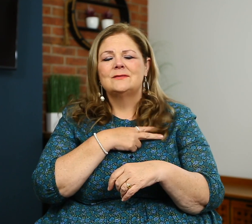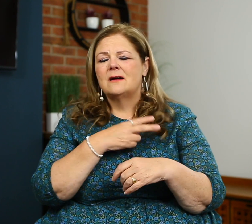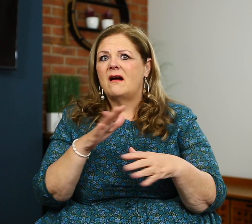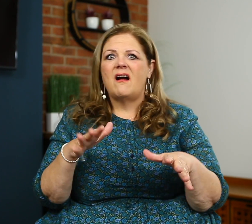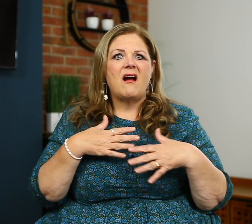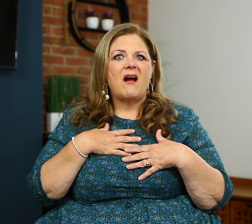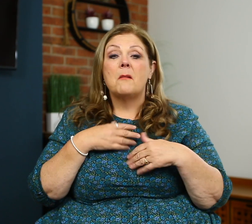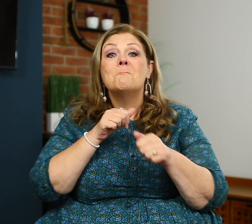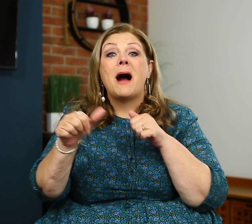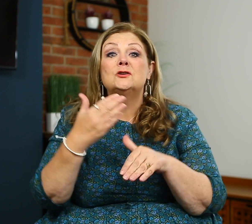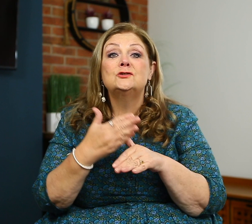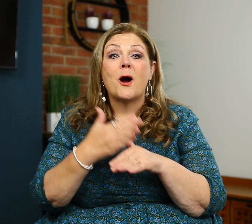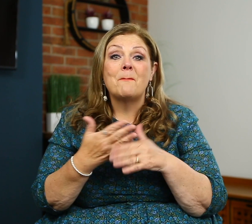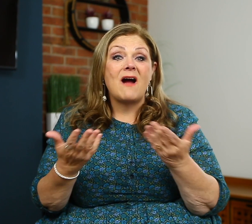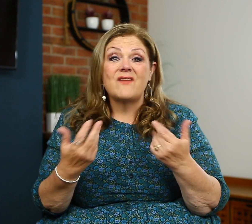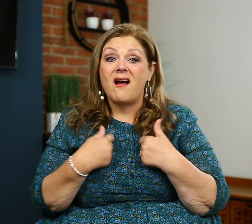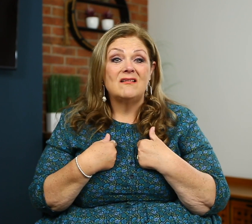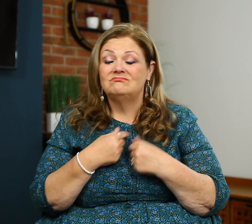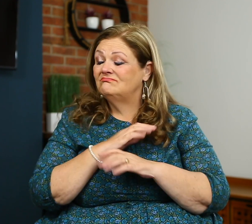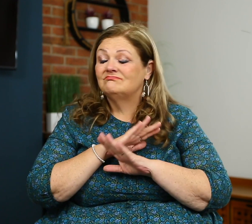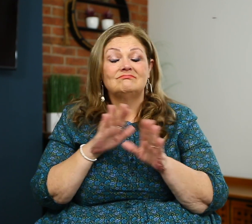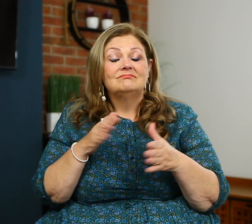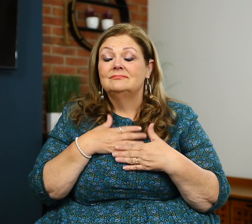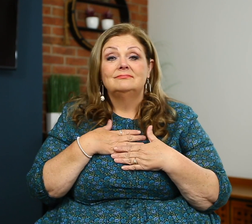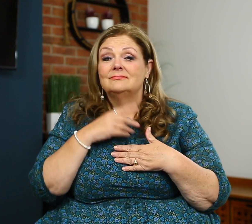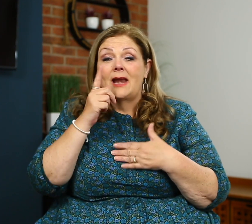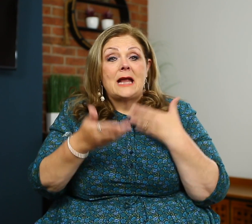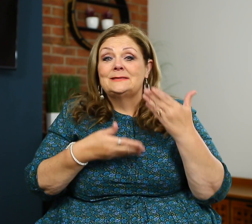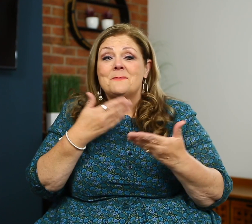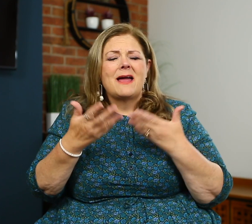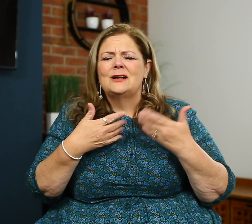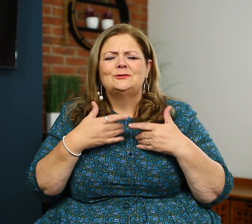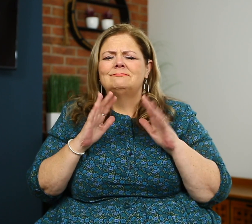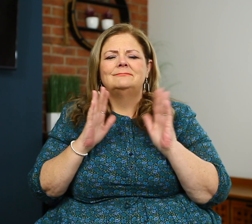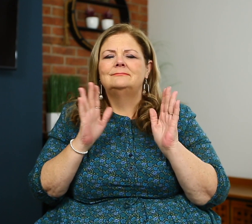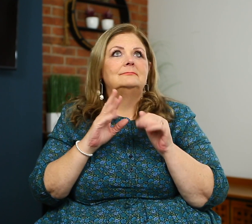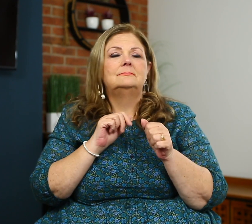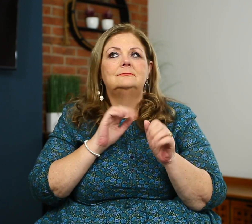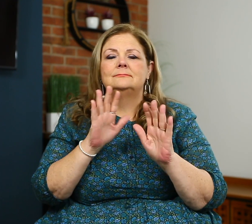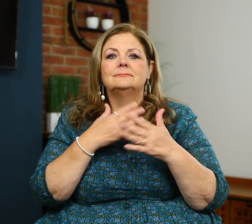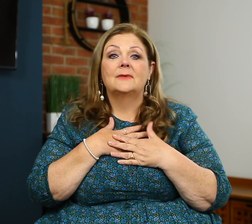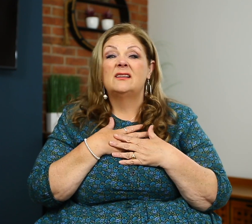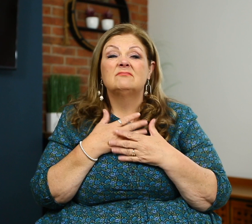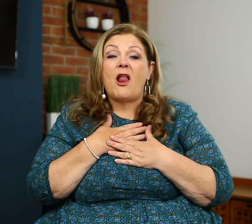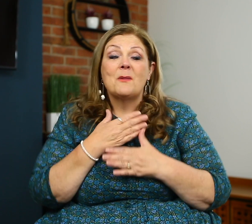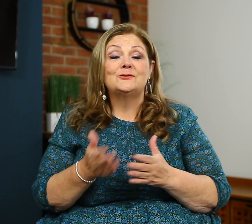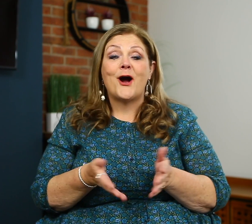the best job I've ever had. I can't begin to explain how much I love my job. I give